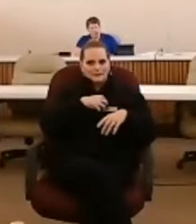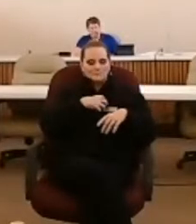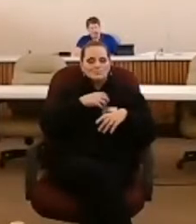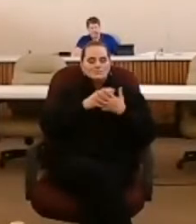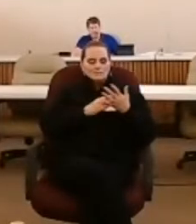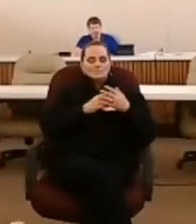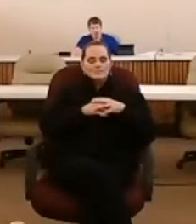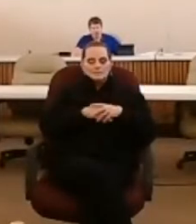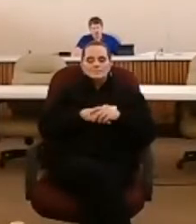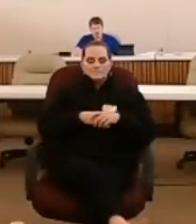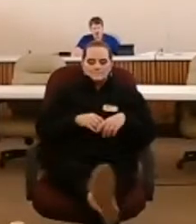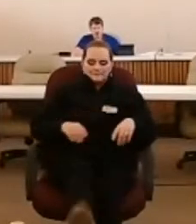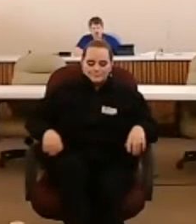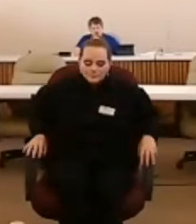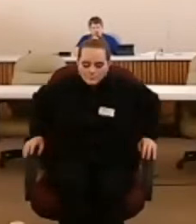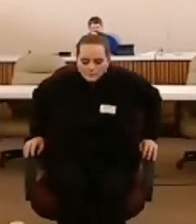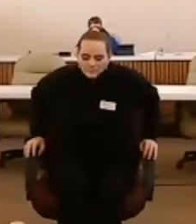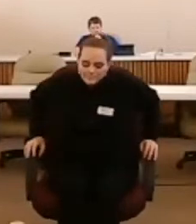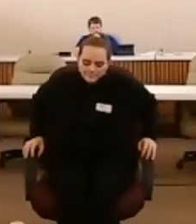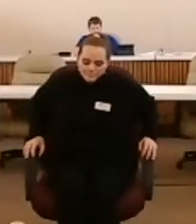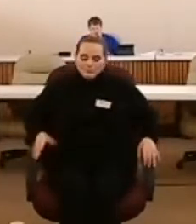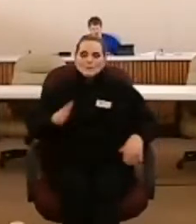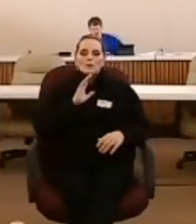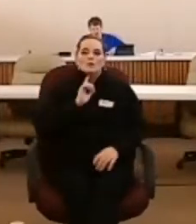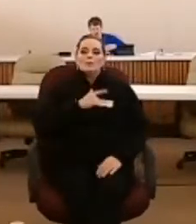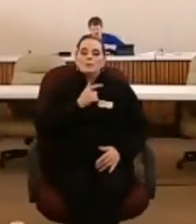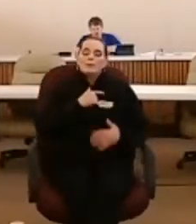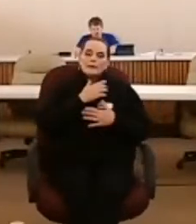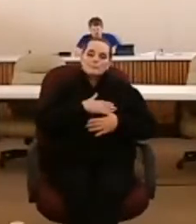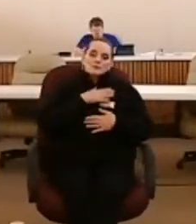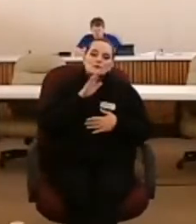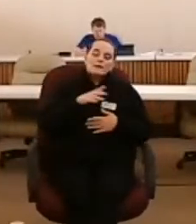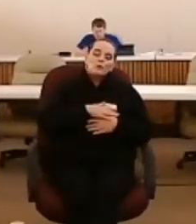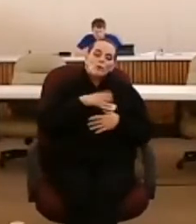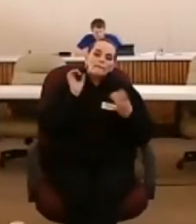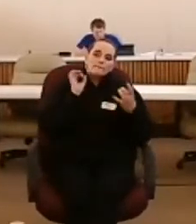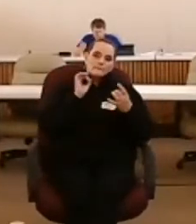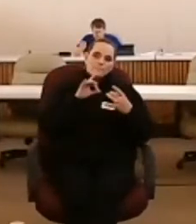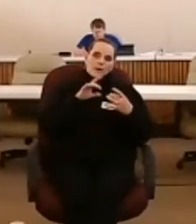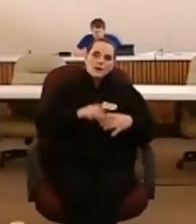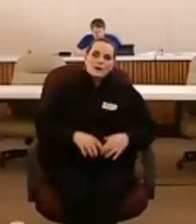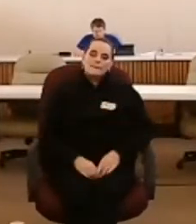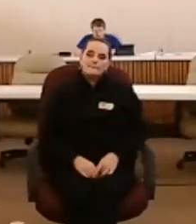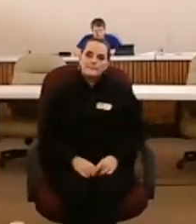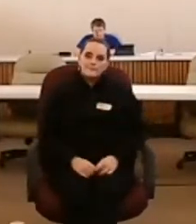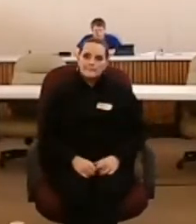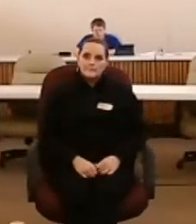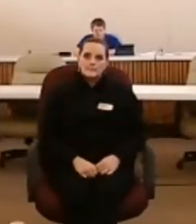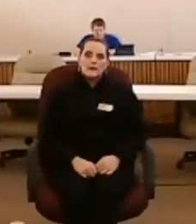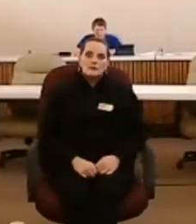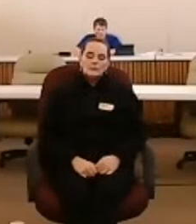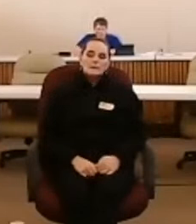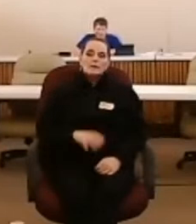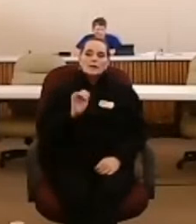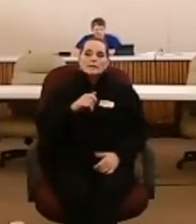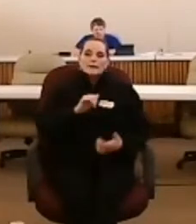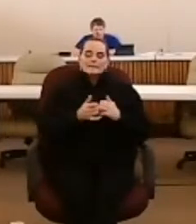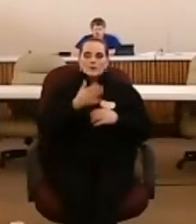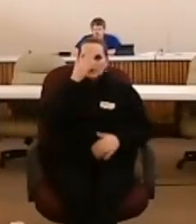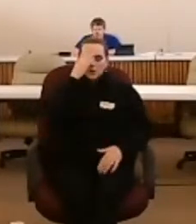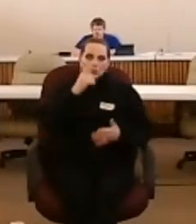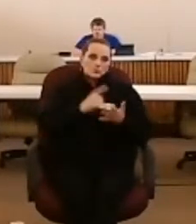the contractor's supposed to be. So we appreciate the feedback because that's how we know